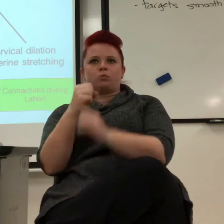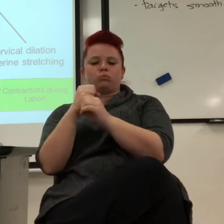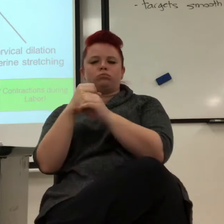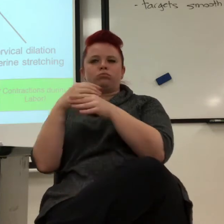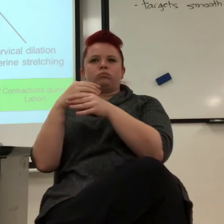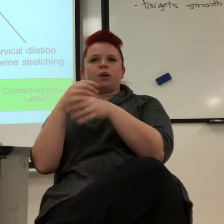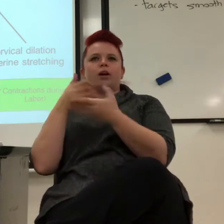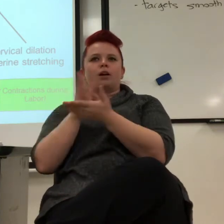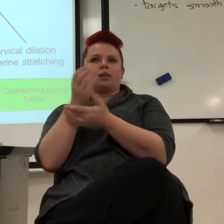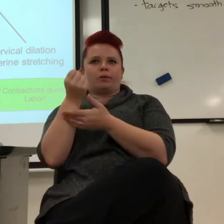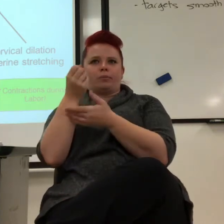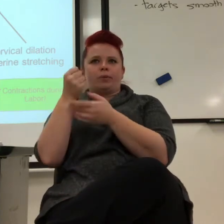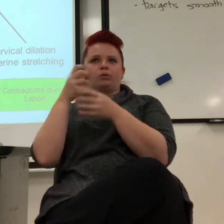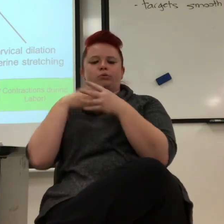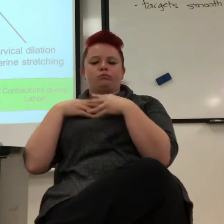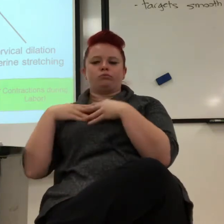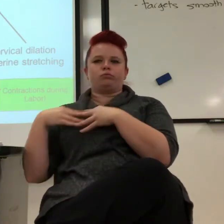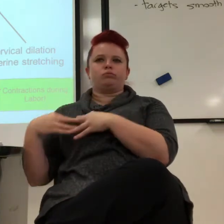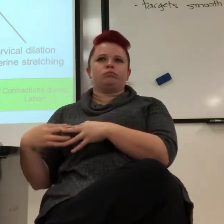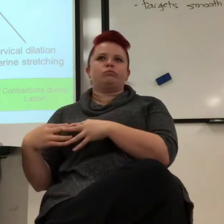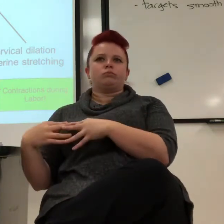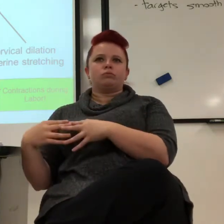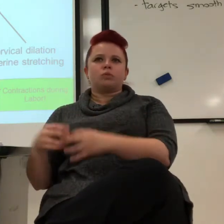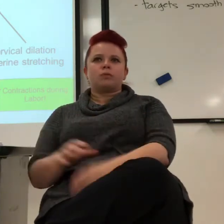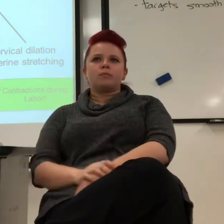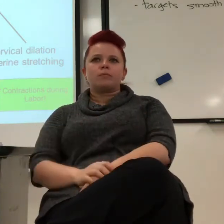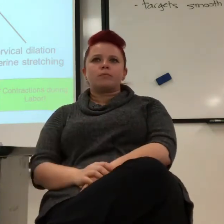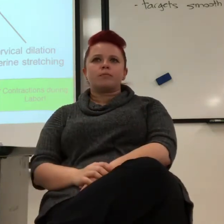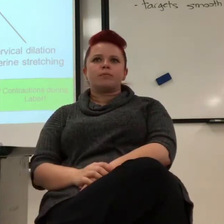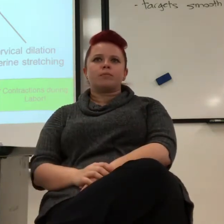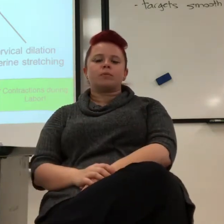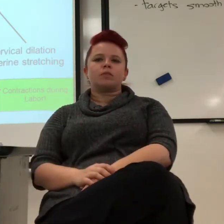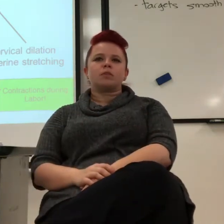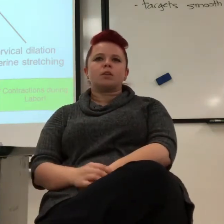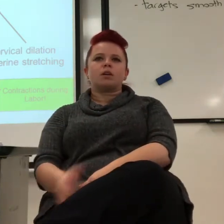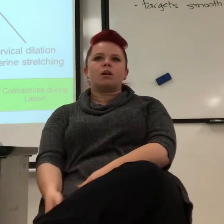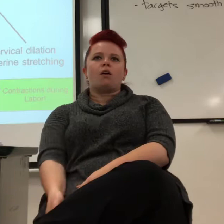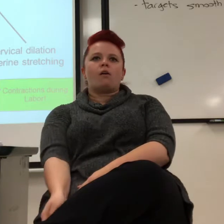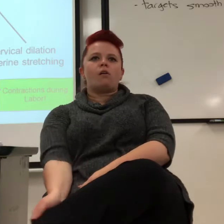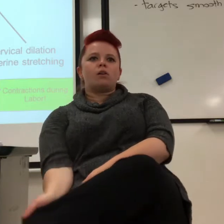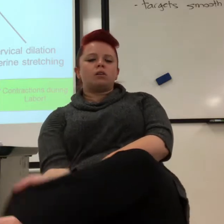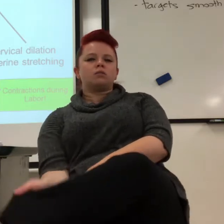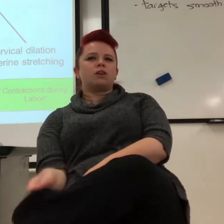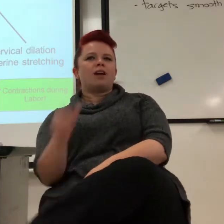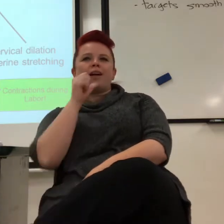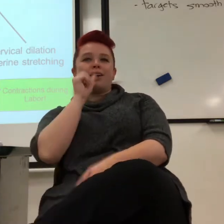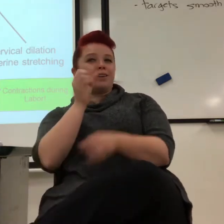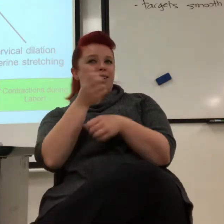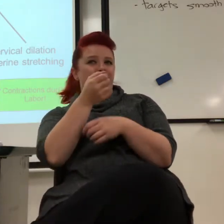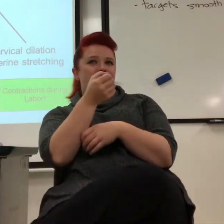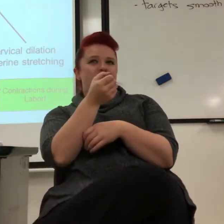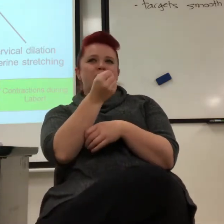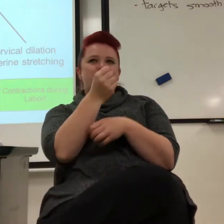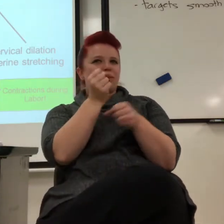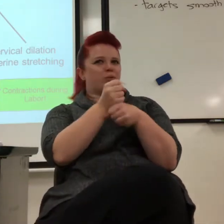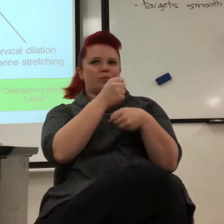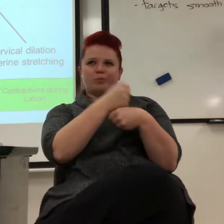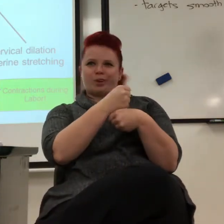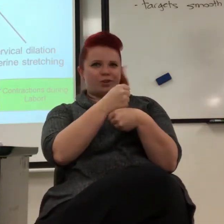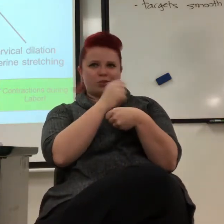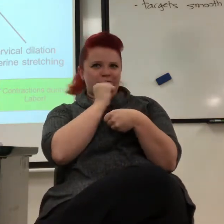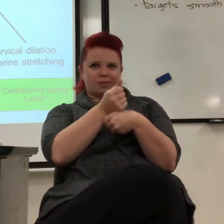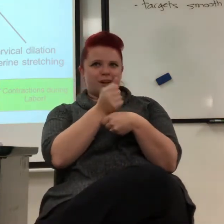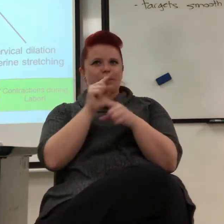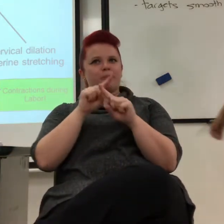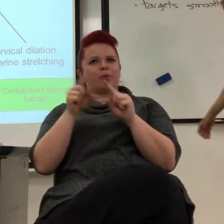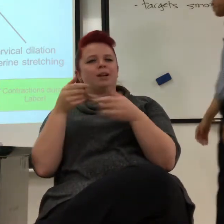Or milk let down. Not milk production, it's a different hormone, it's just letting the milk out.